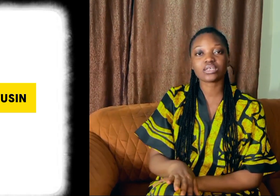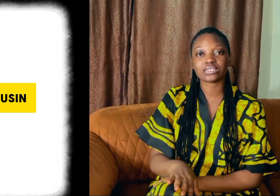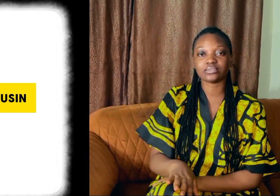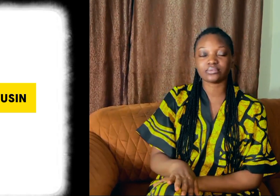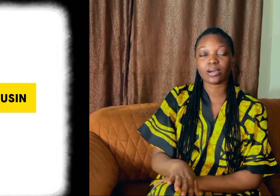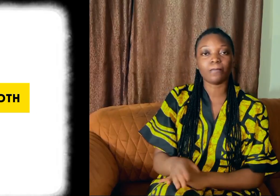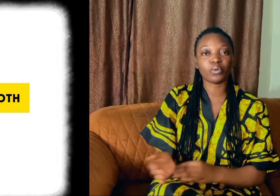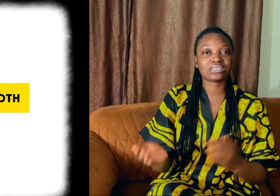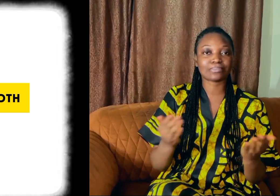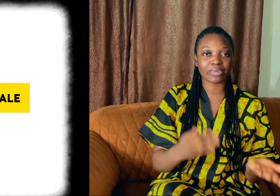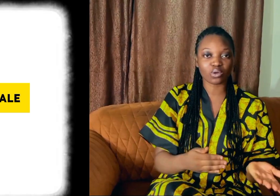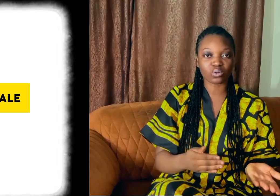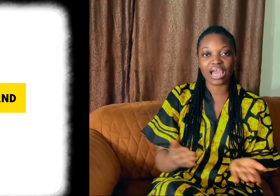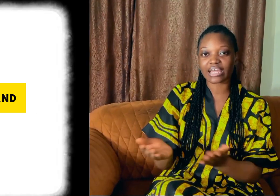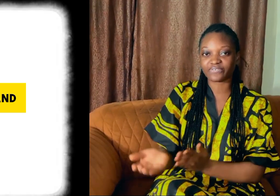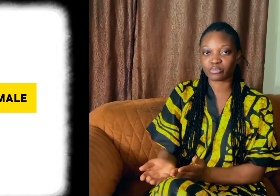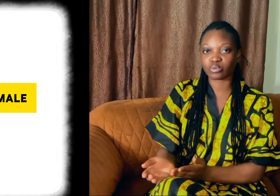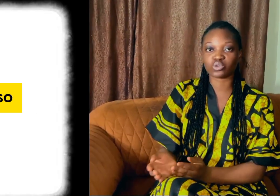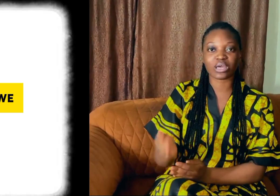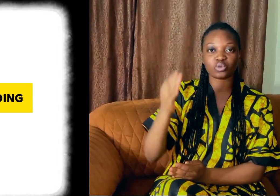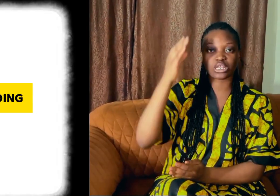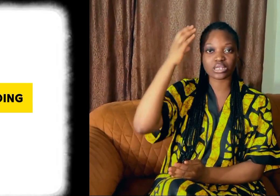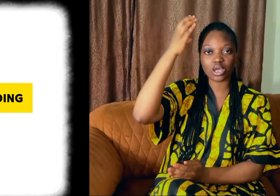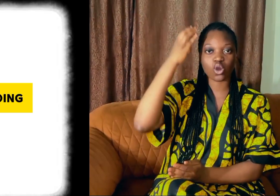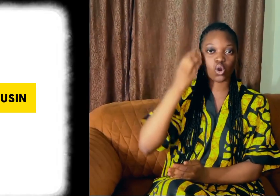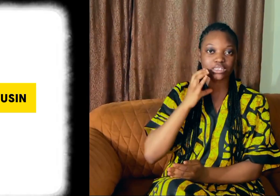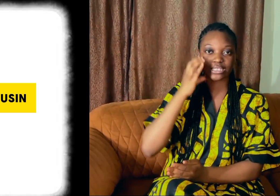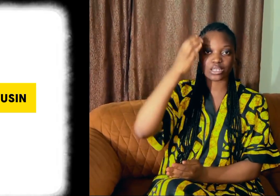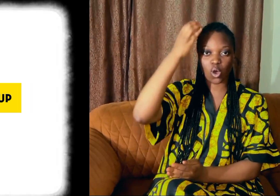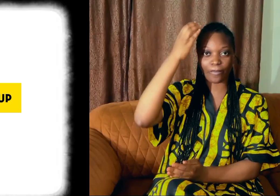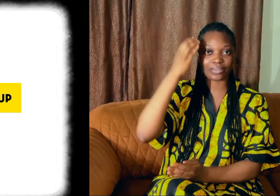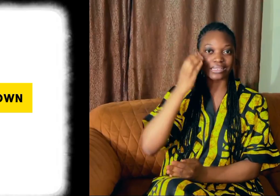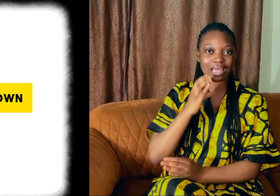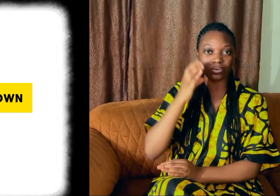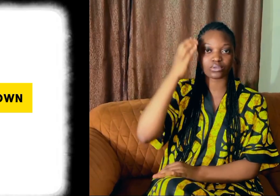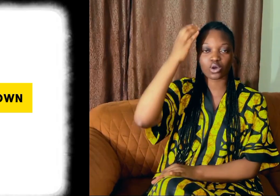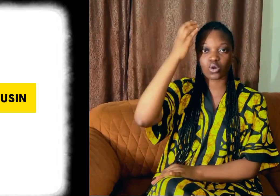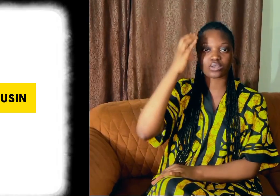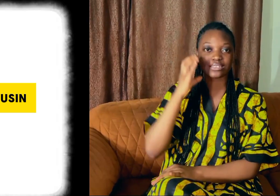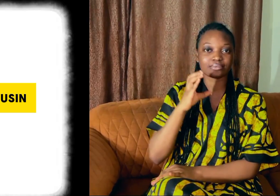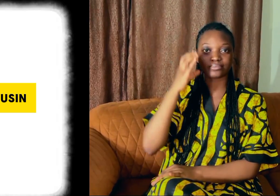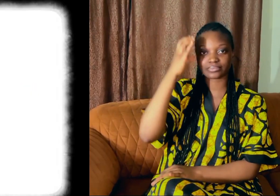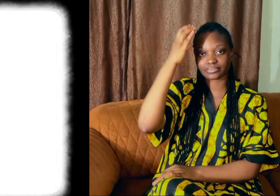cousin, both male and female. So we are doing cousin, up, down, cousin.